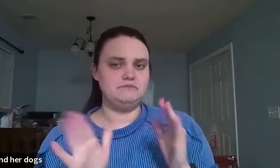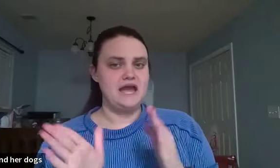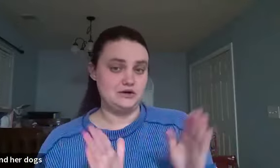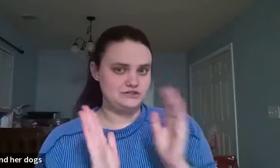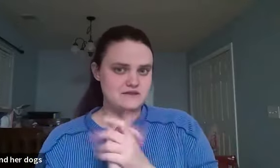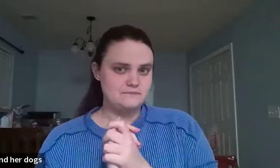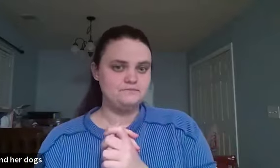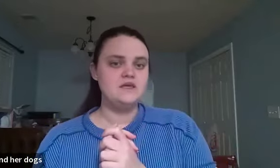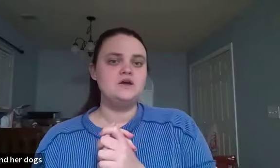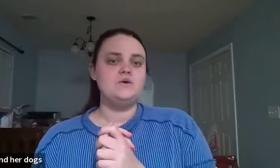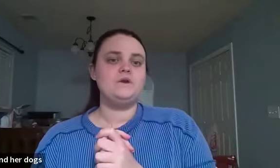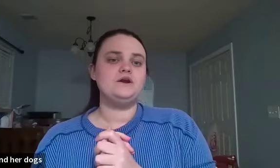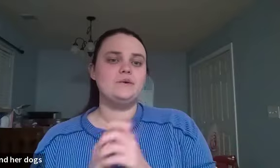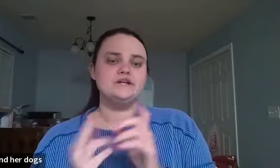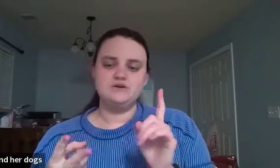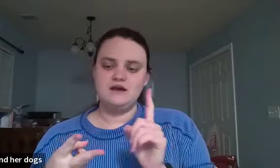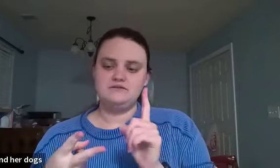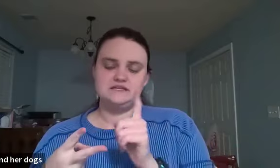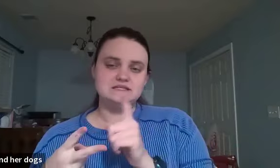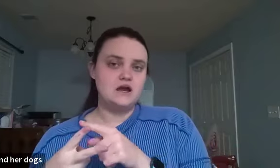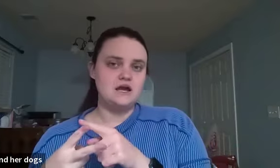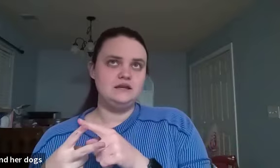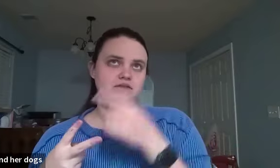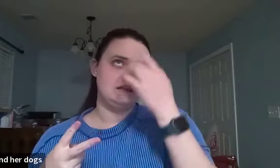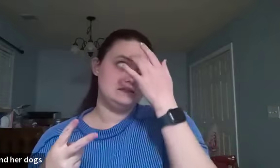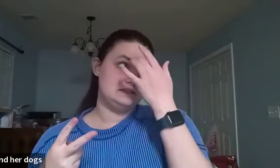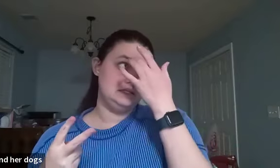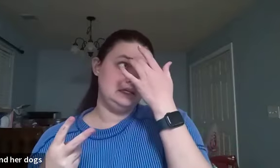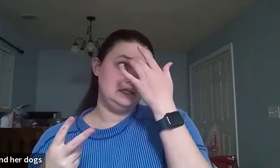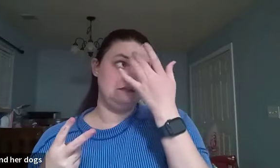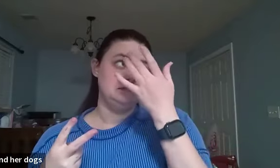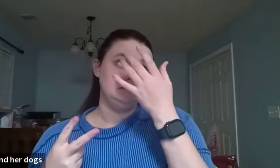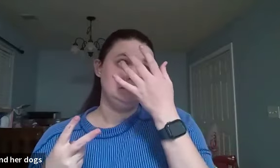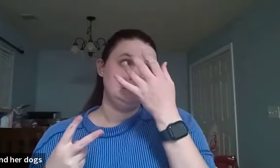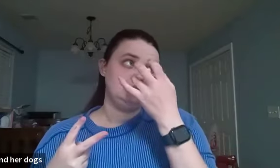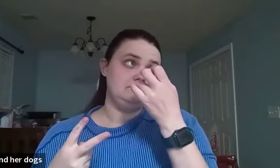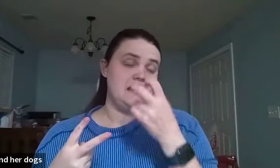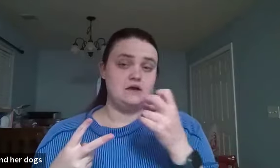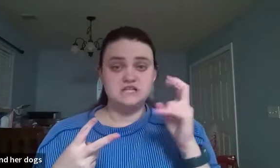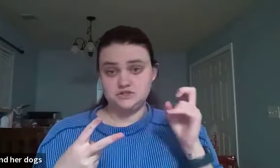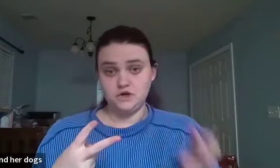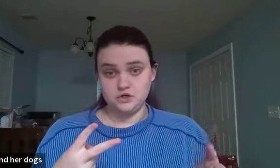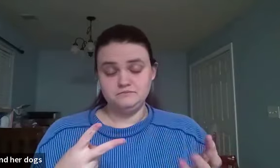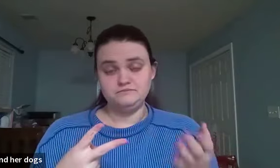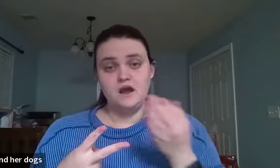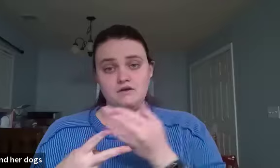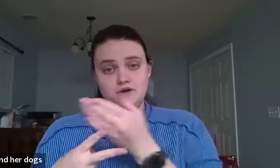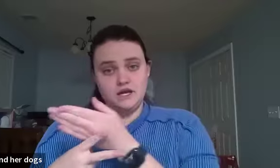similar pattern to them. We are going to have the sign that is the noun slash verb of